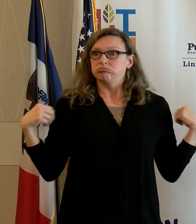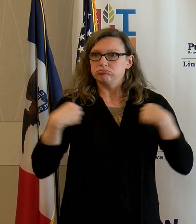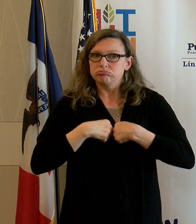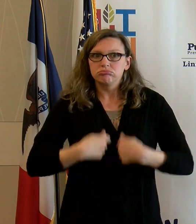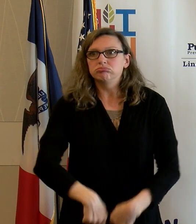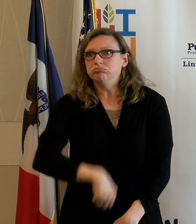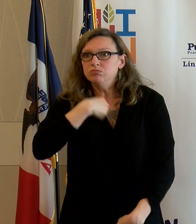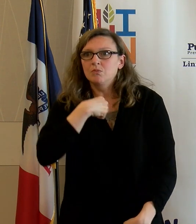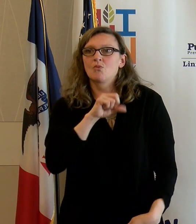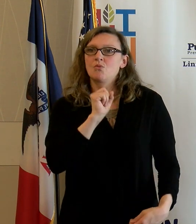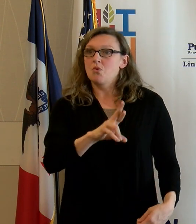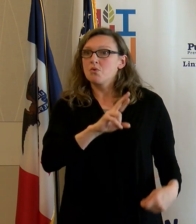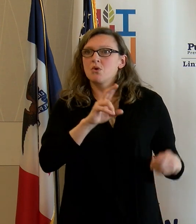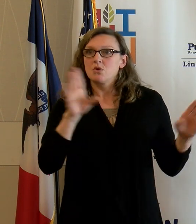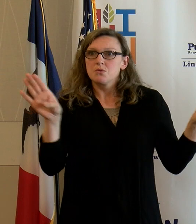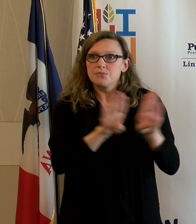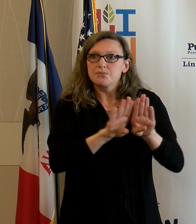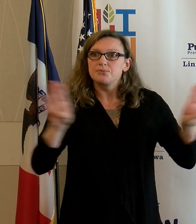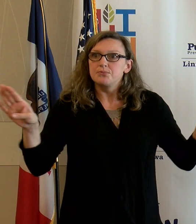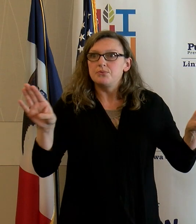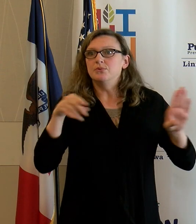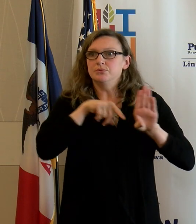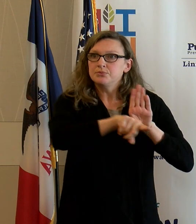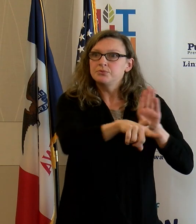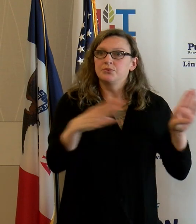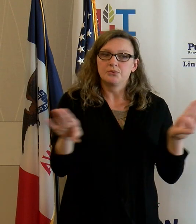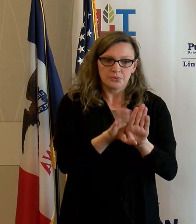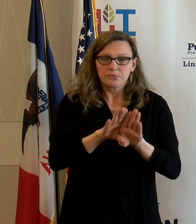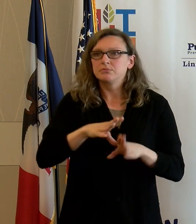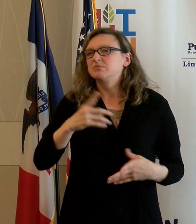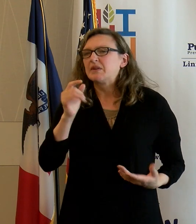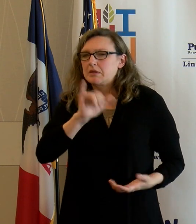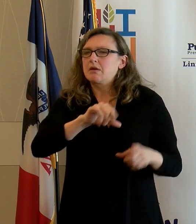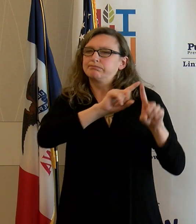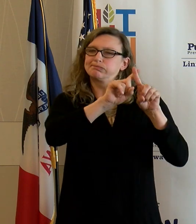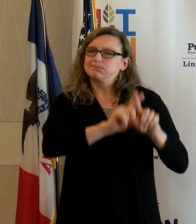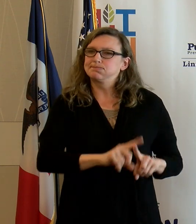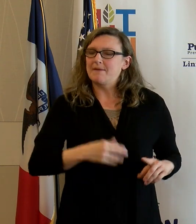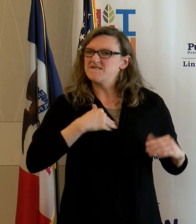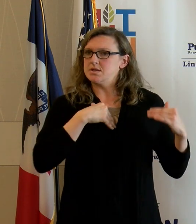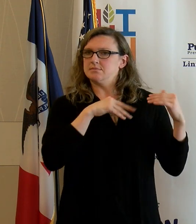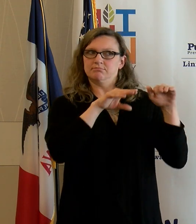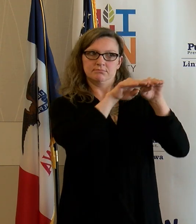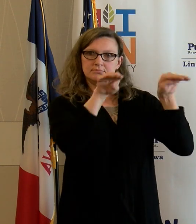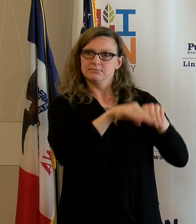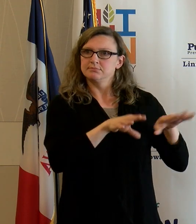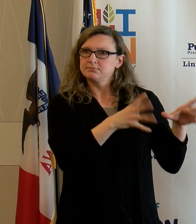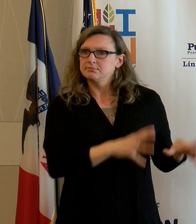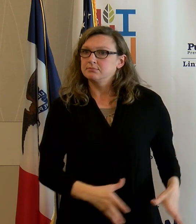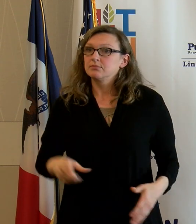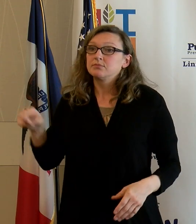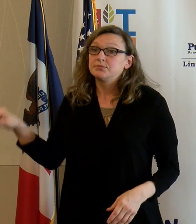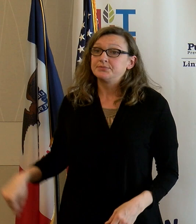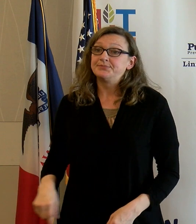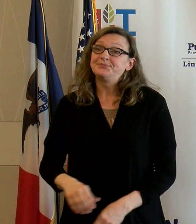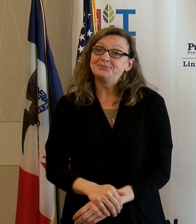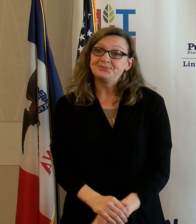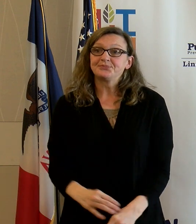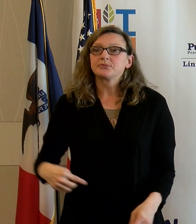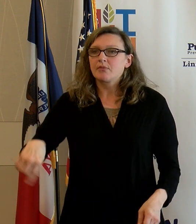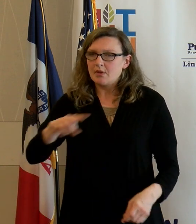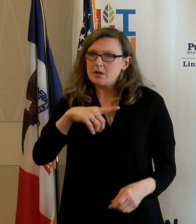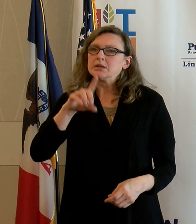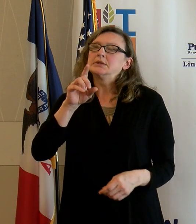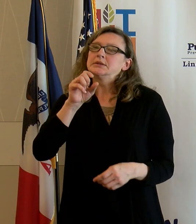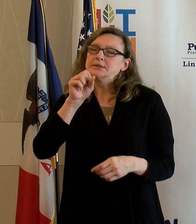isn't just nursing staff. We have their dedicated providers that are taking care of most of those, again, so that you can decrease the number